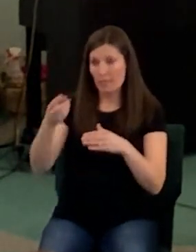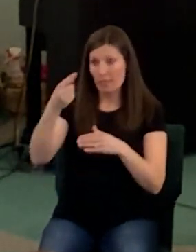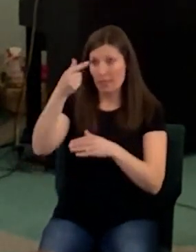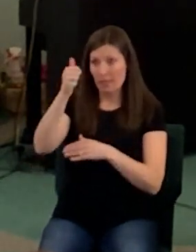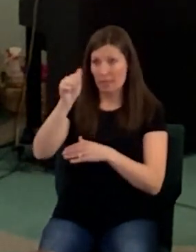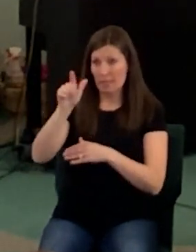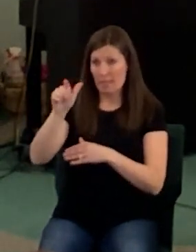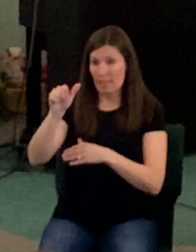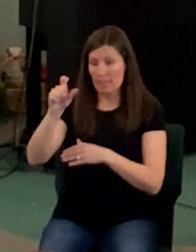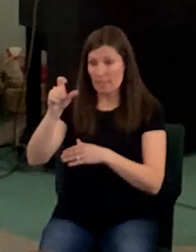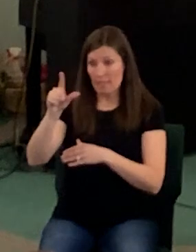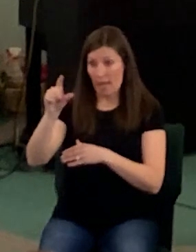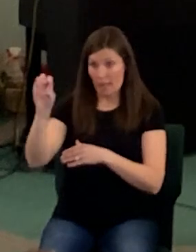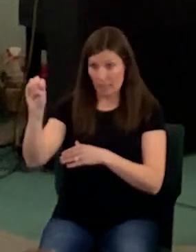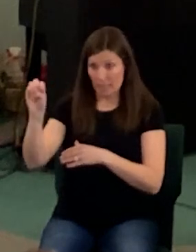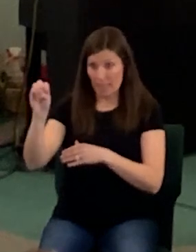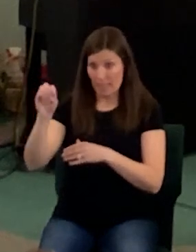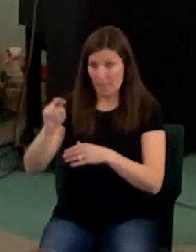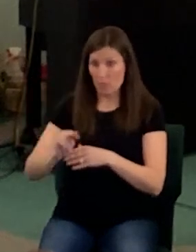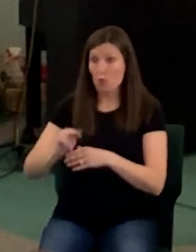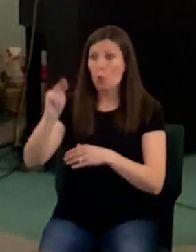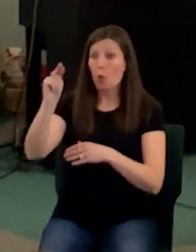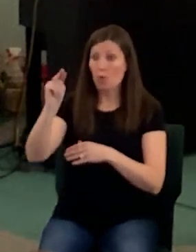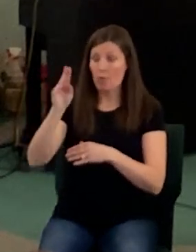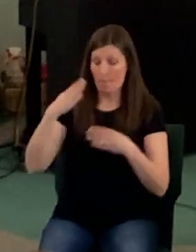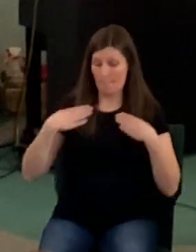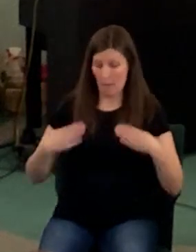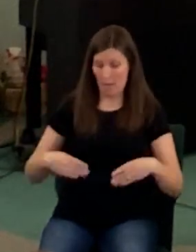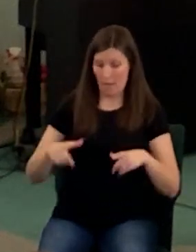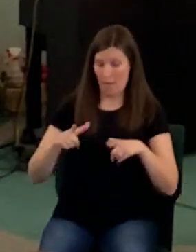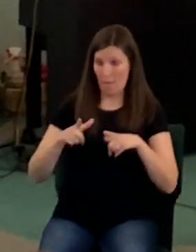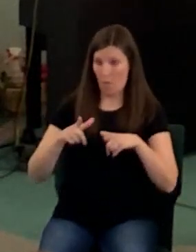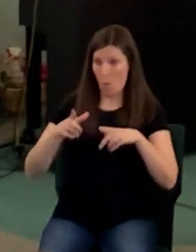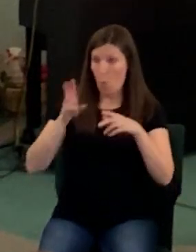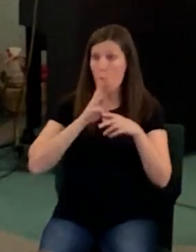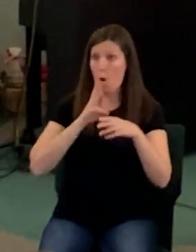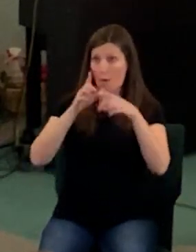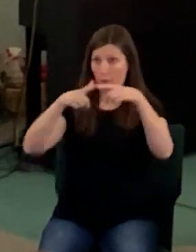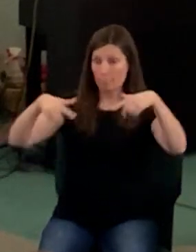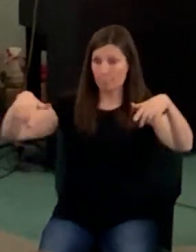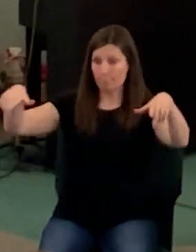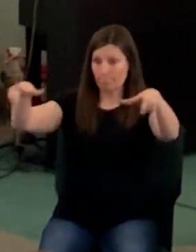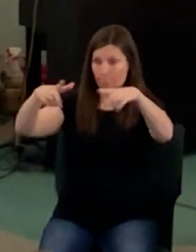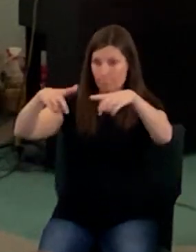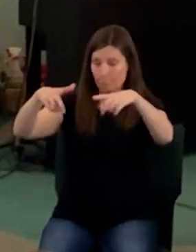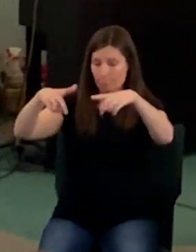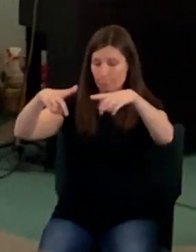Galilee is that northern body of water, the Sea of Galilee.